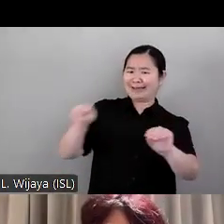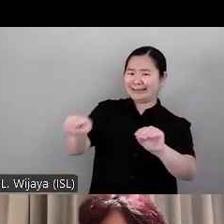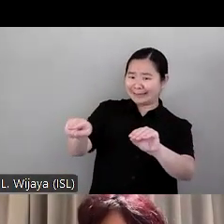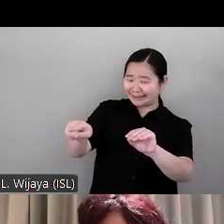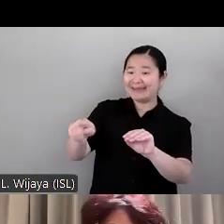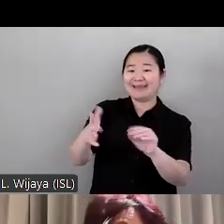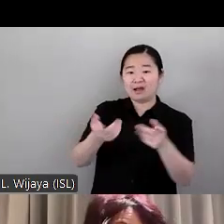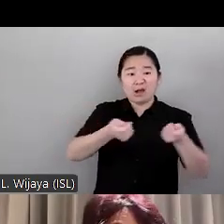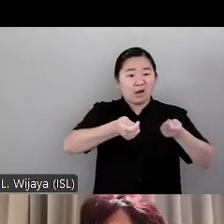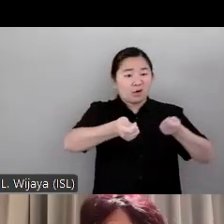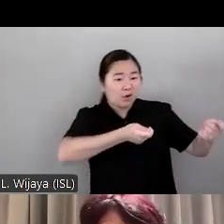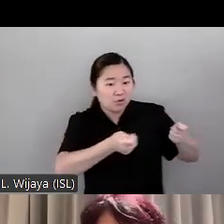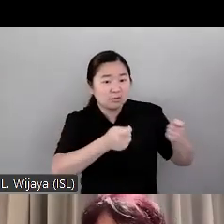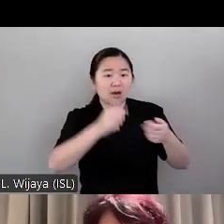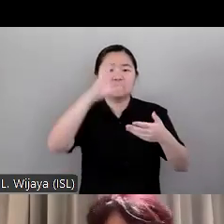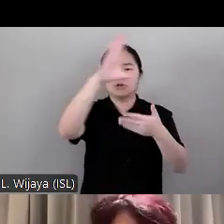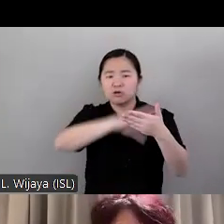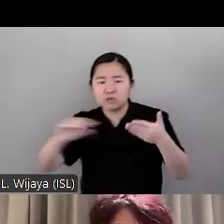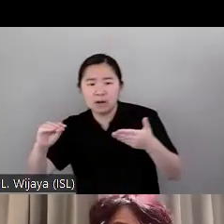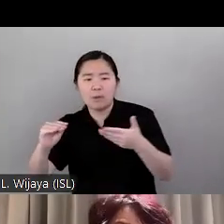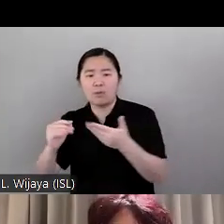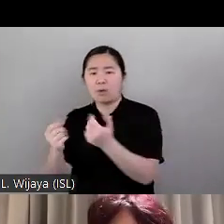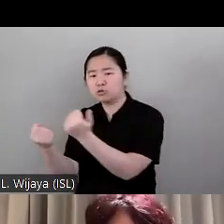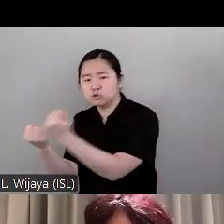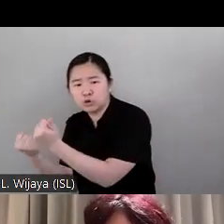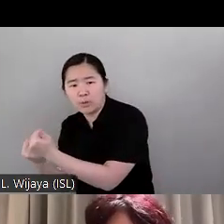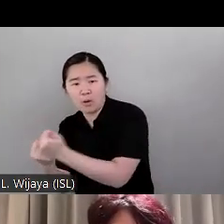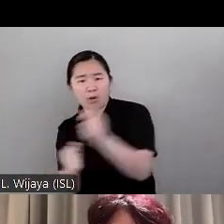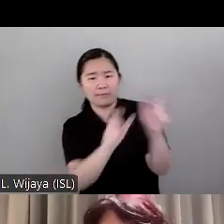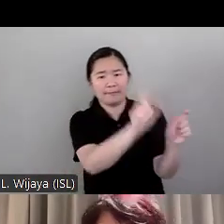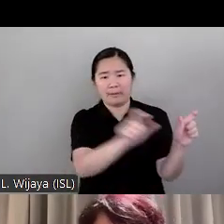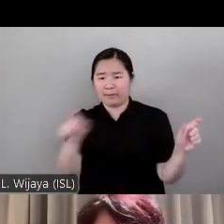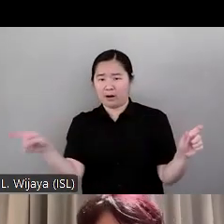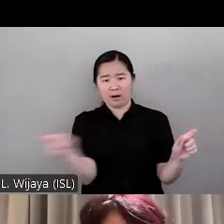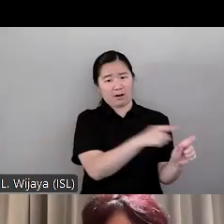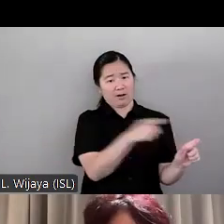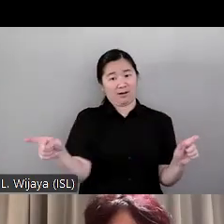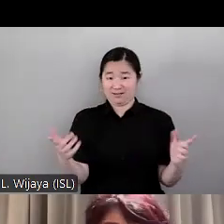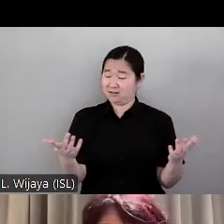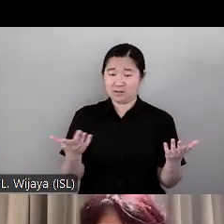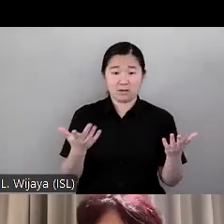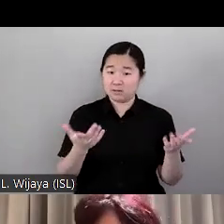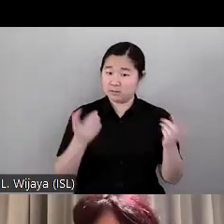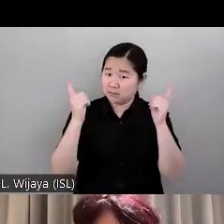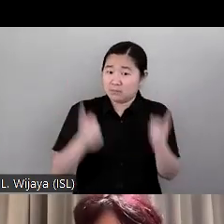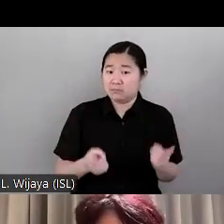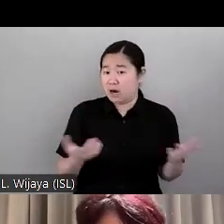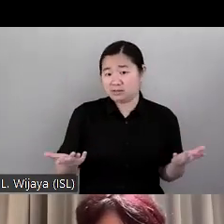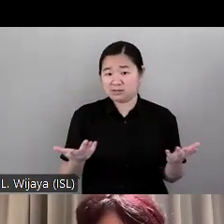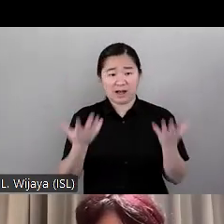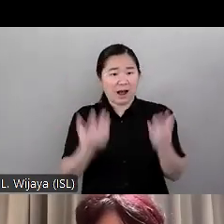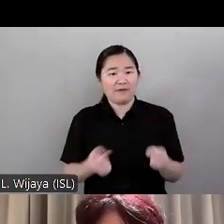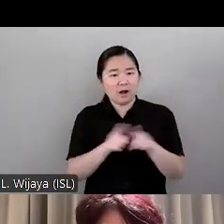reasonable accommodation to access the entire gamut of safeguarding services that are available within a particular